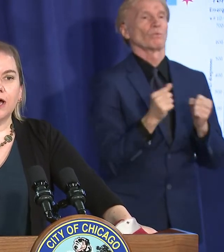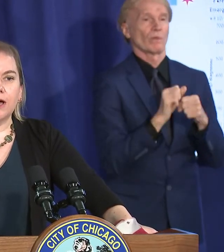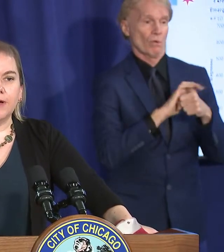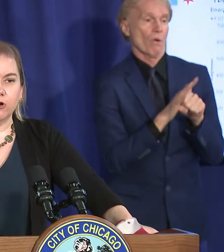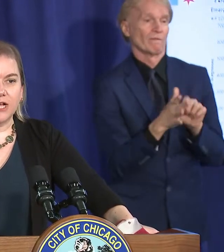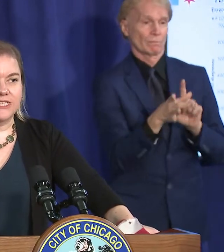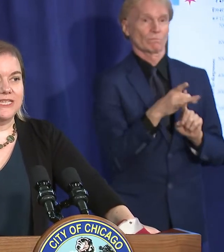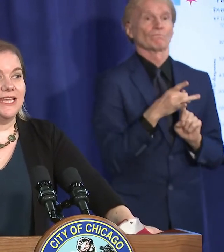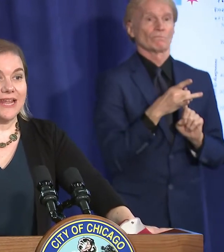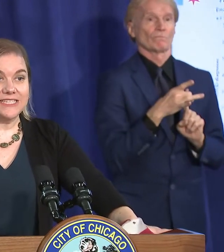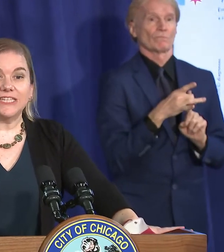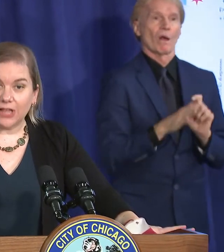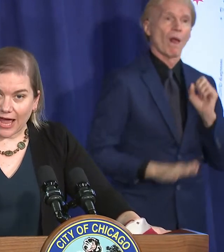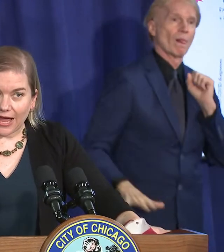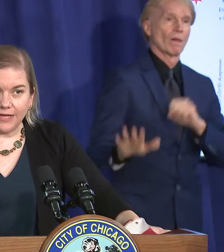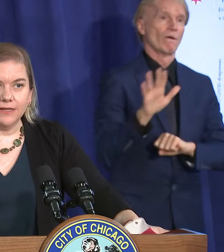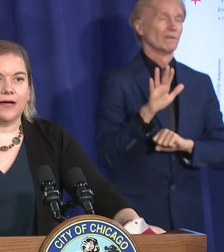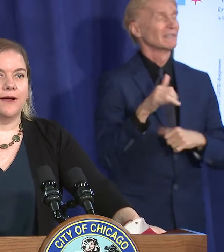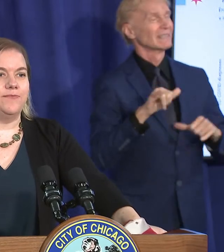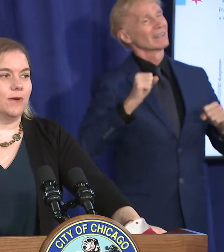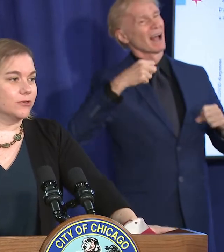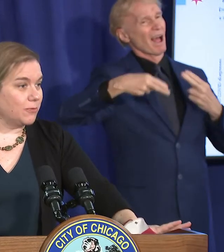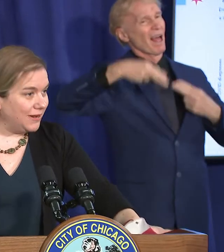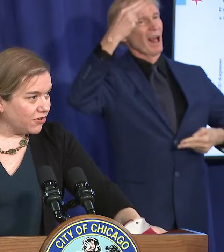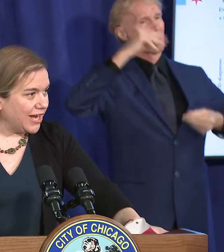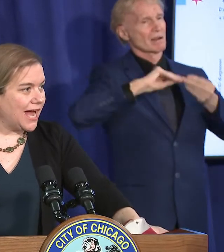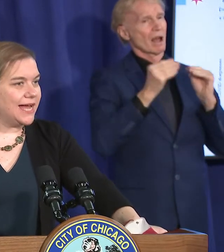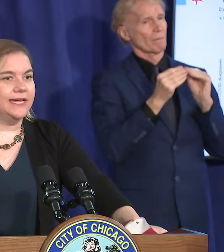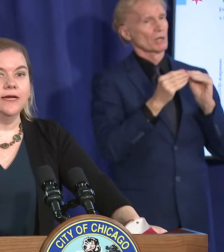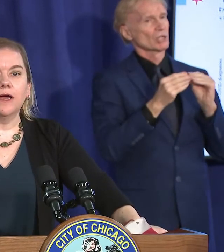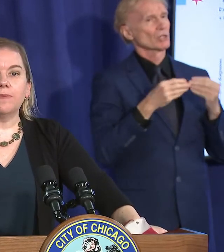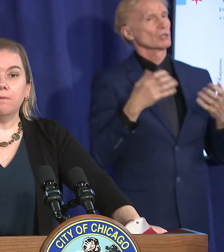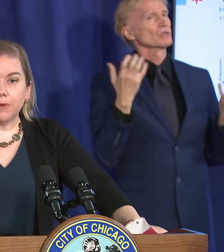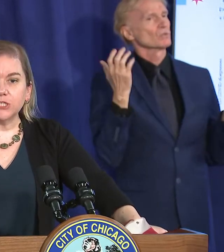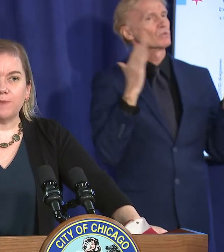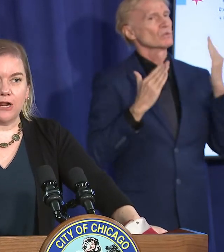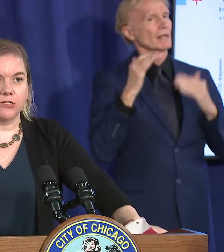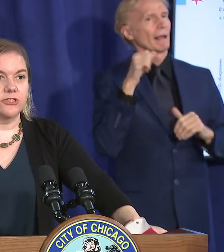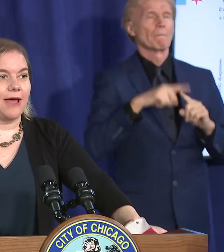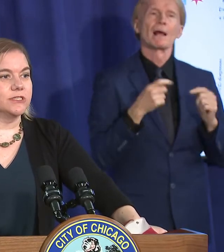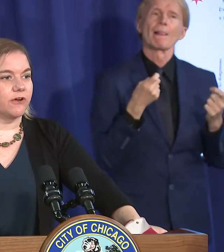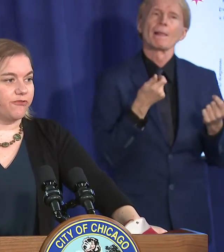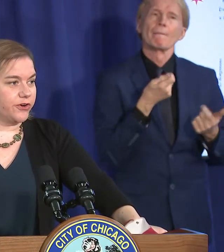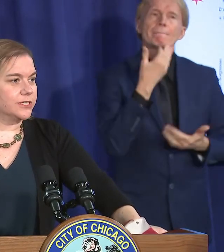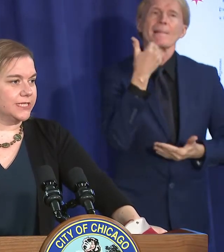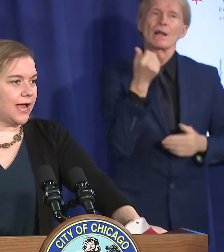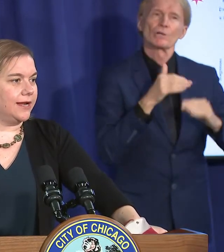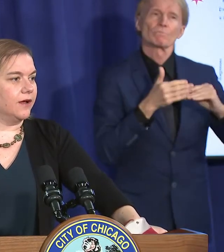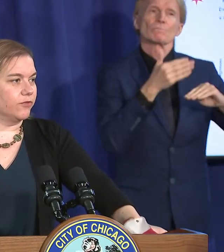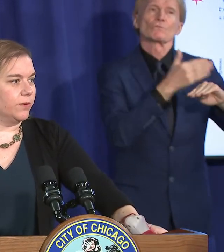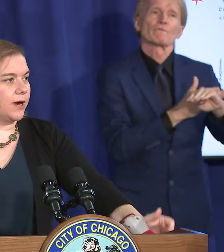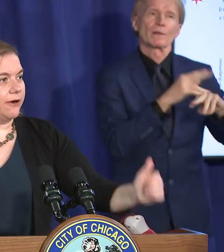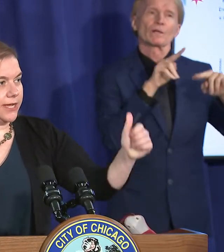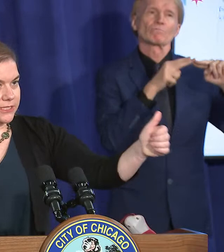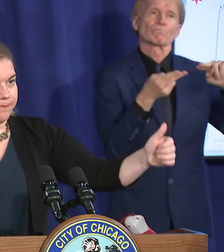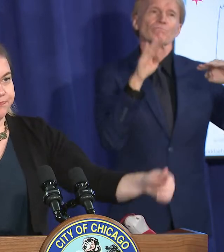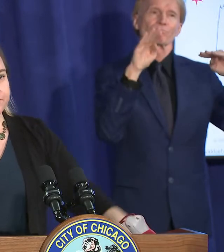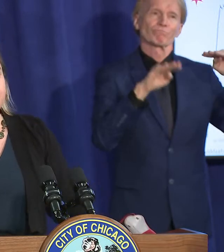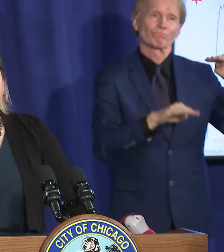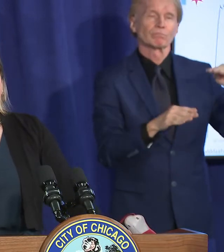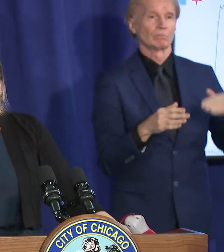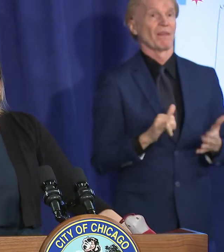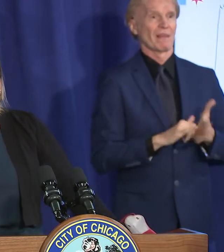COVID across the city. That is still high. Numbers remain very high, but much better. So that was our first sign of real